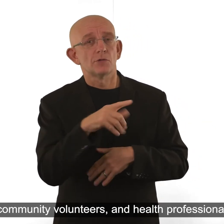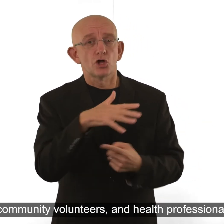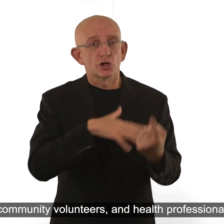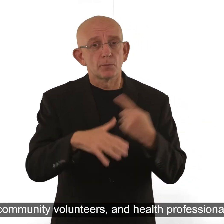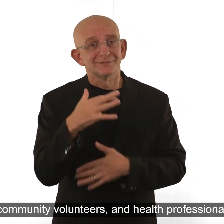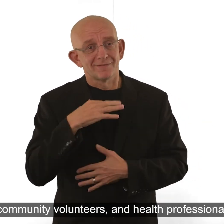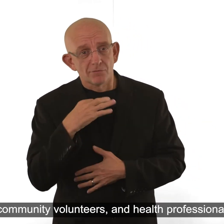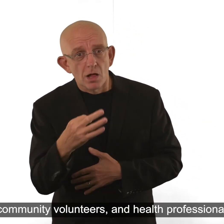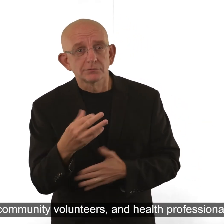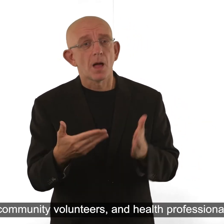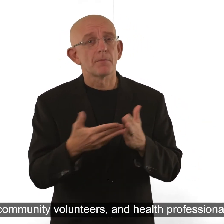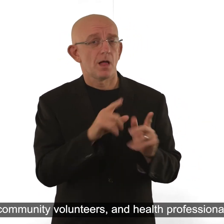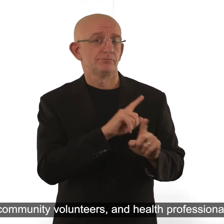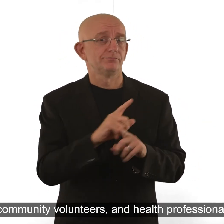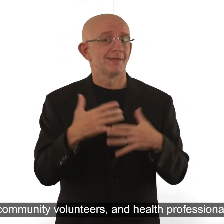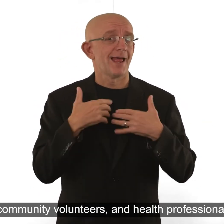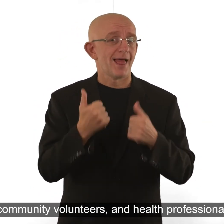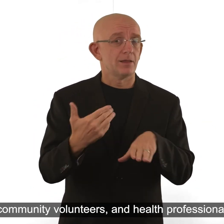community volunteers, and health professionals.